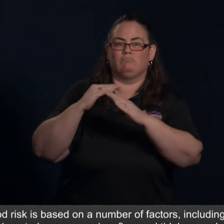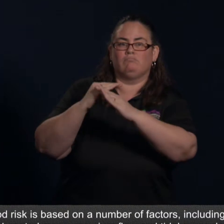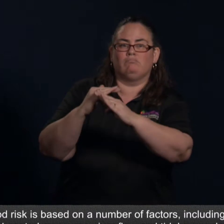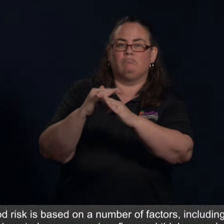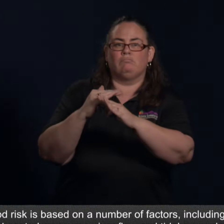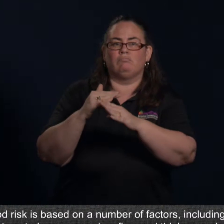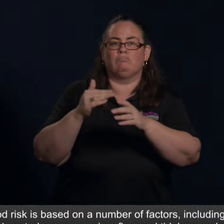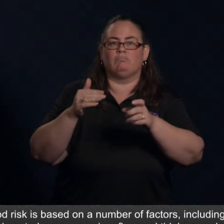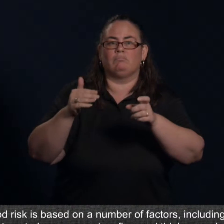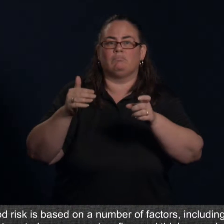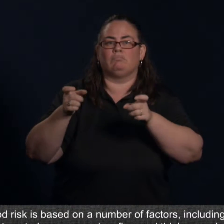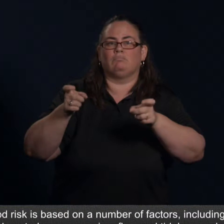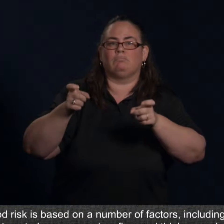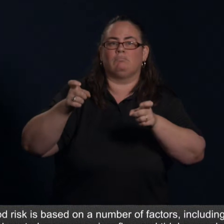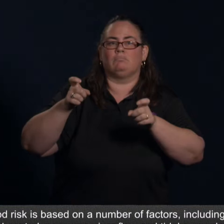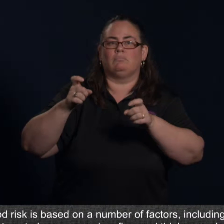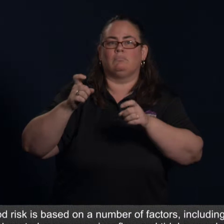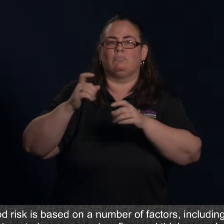flood control measures,